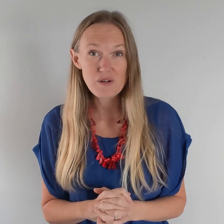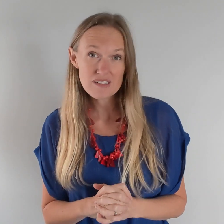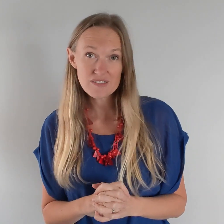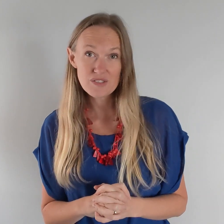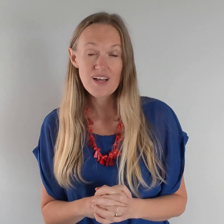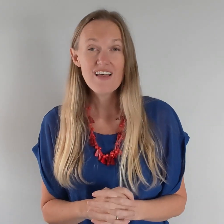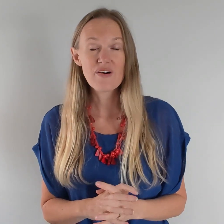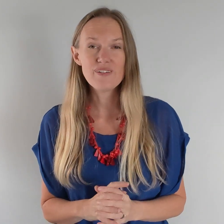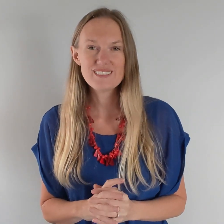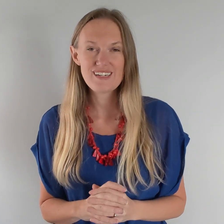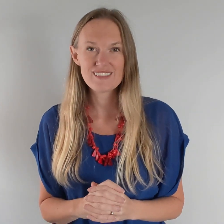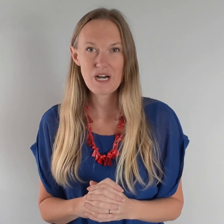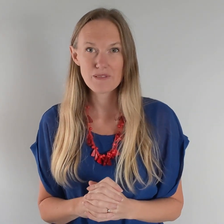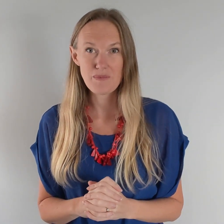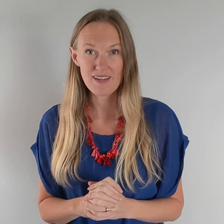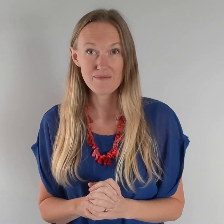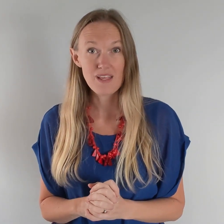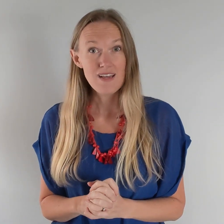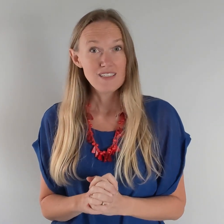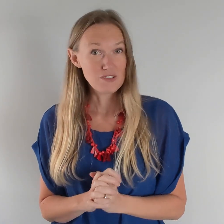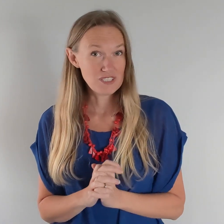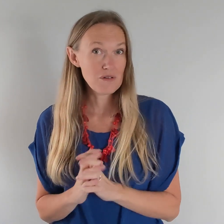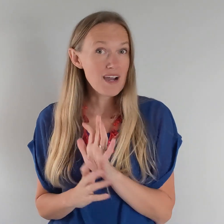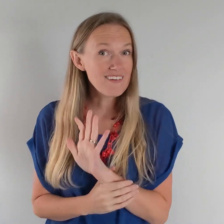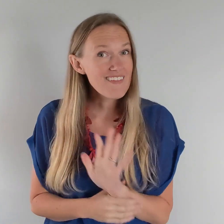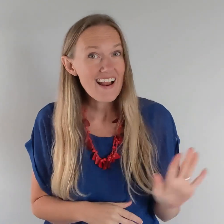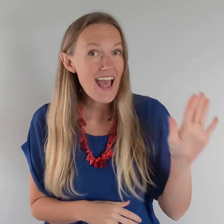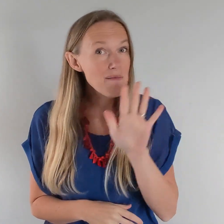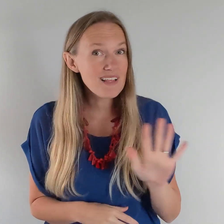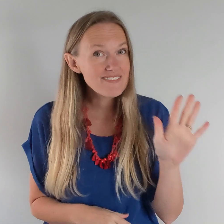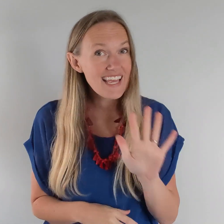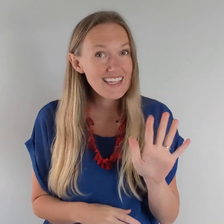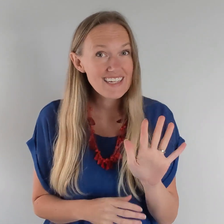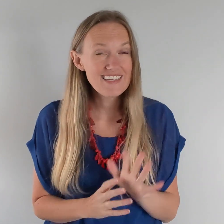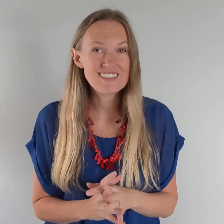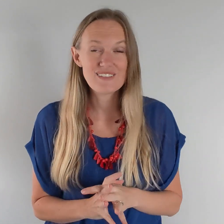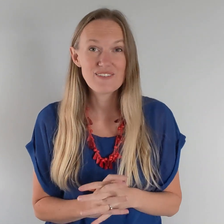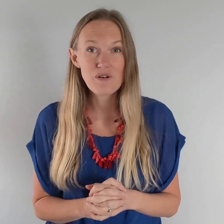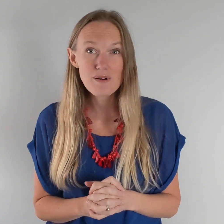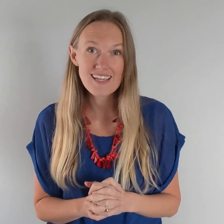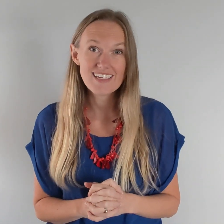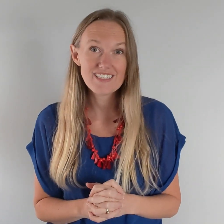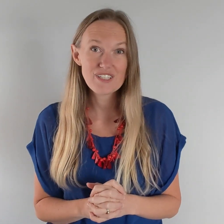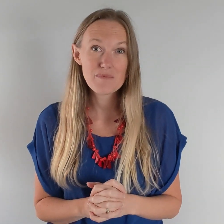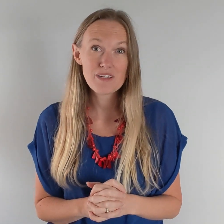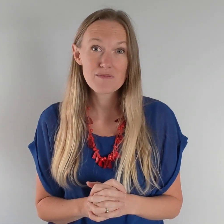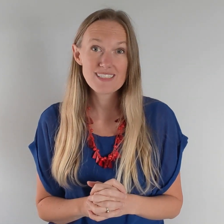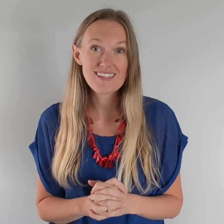walk through the whole song top to bottom. So just a reminder that I am left-handed, so if you are right-handed, you're going to mirror my